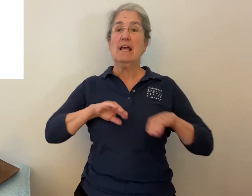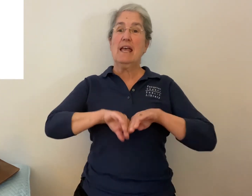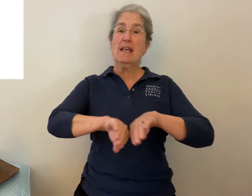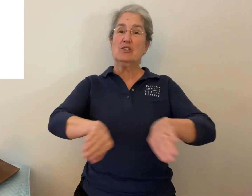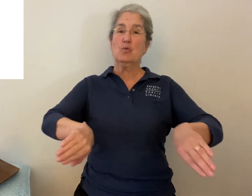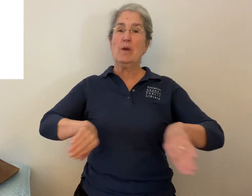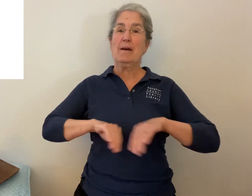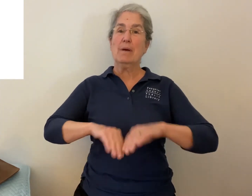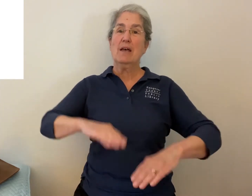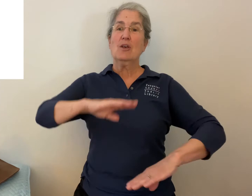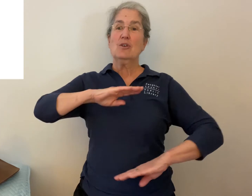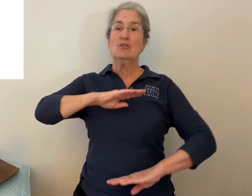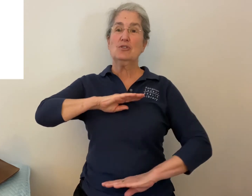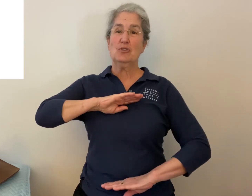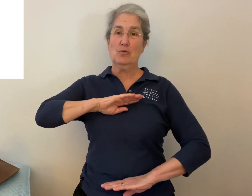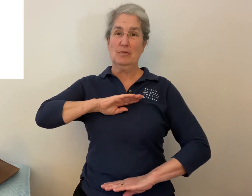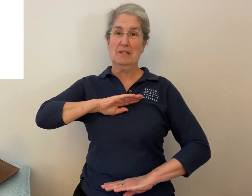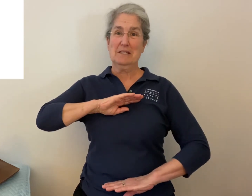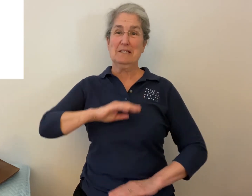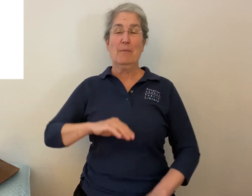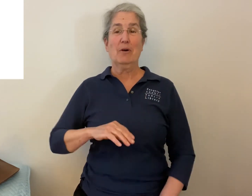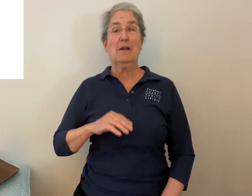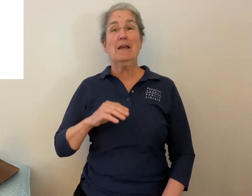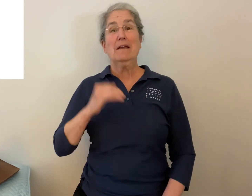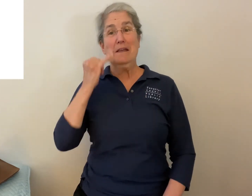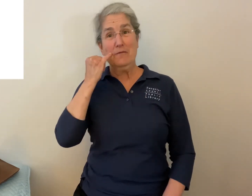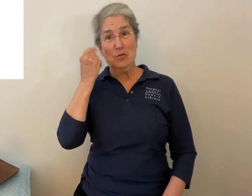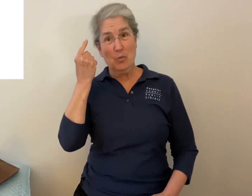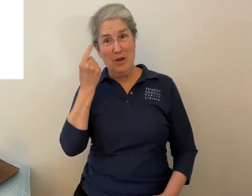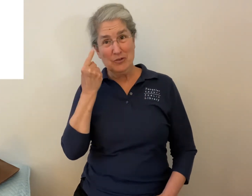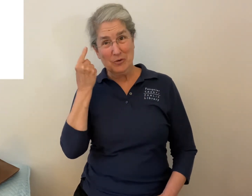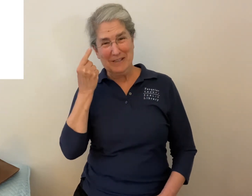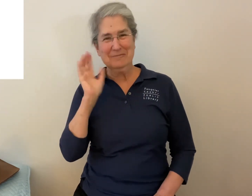a swim suit this summer, if you're wondering.